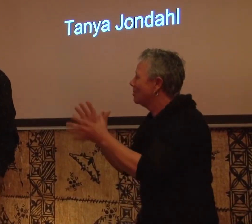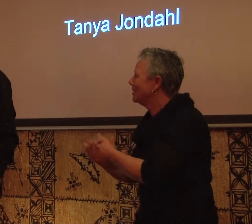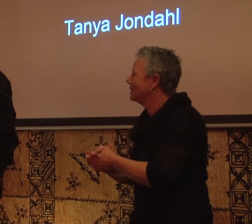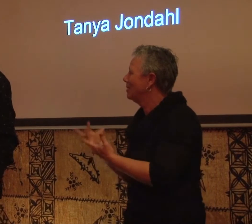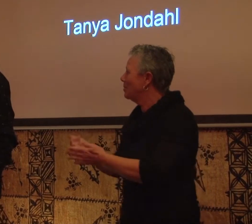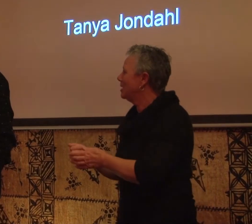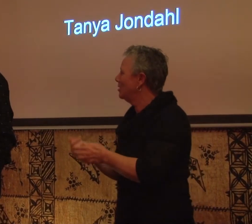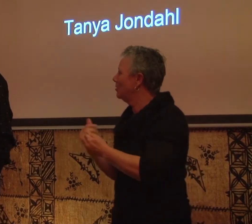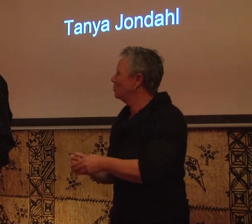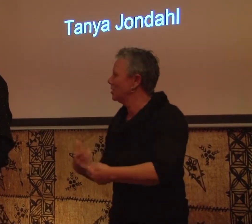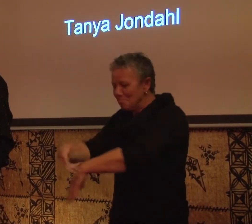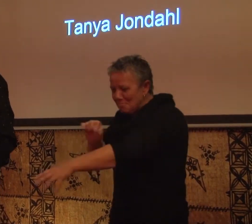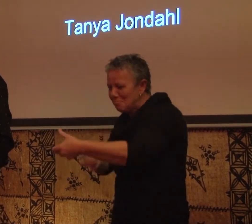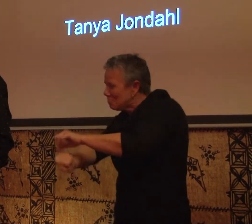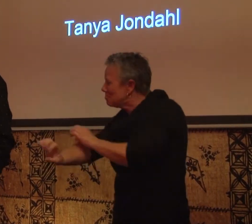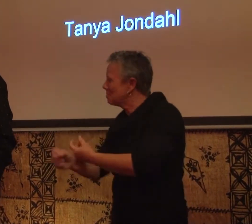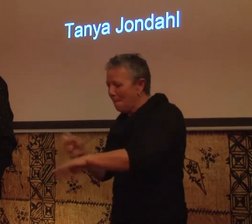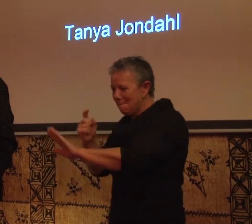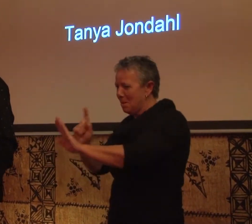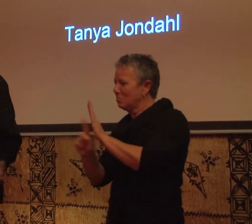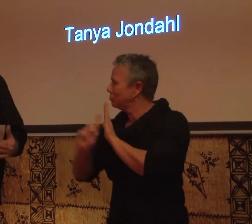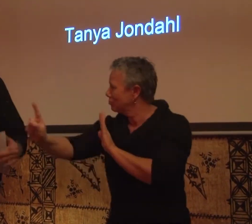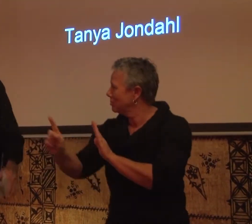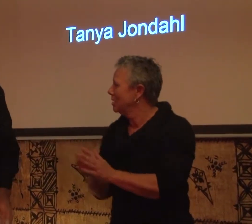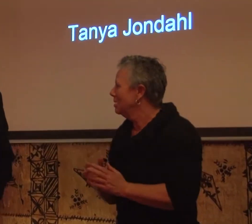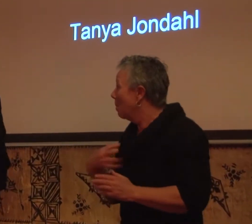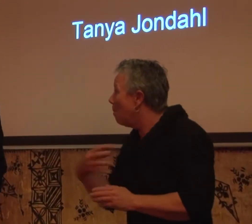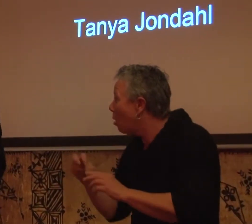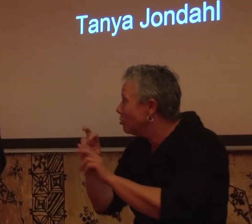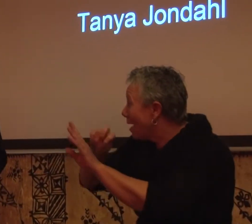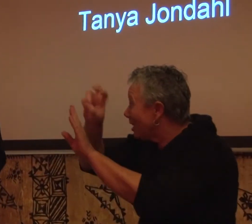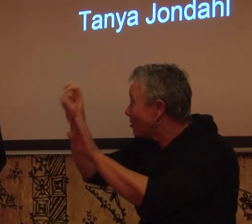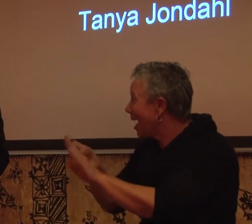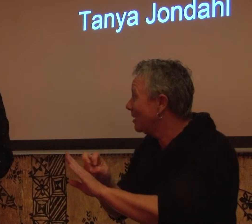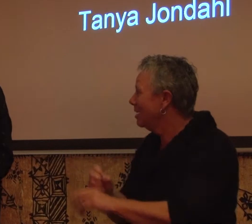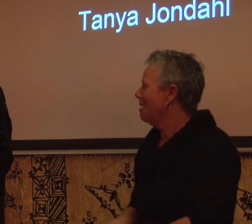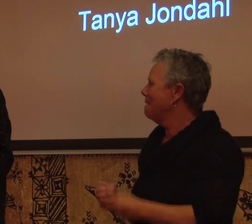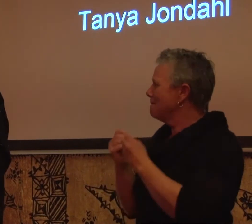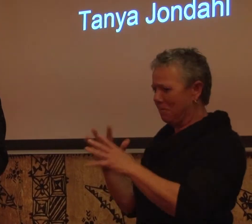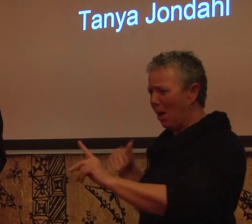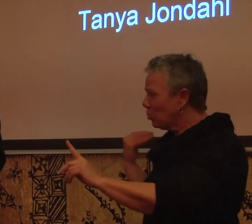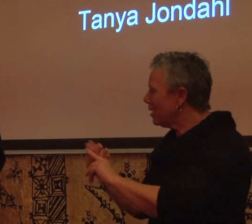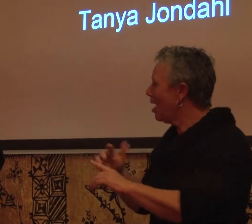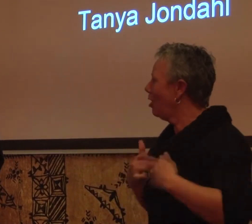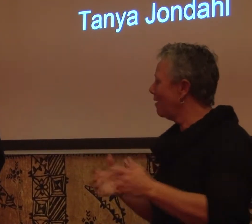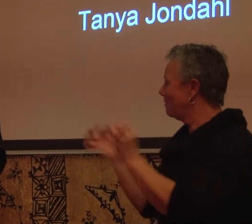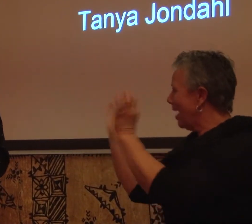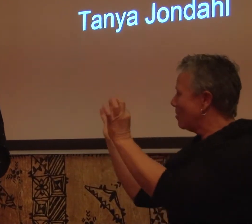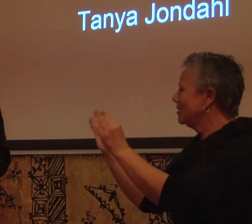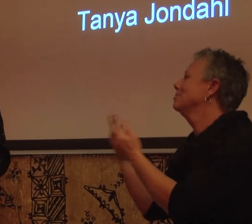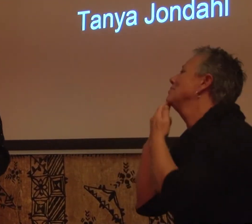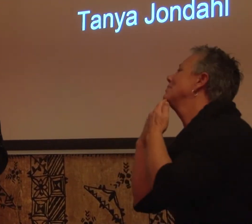you back at all in life. In practice, it's probably inspired you to do more, but that looks like you've had a very full life so far. Thank